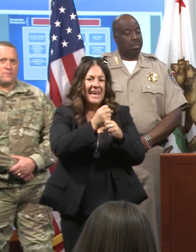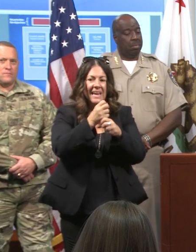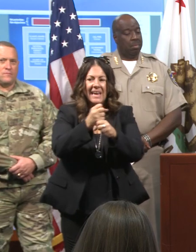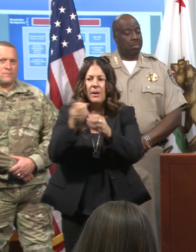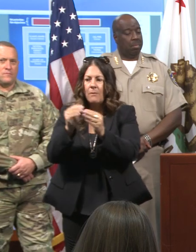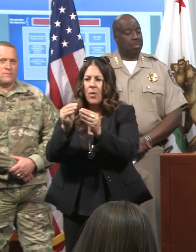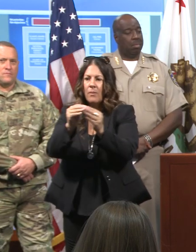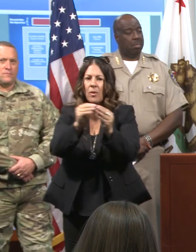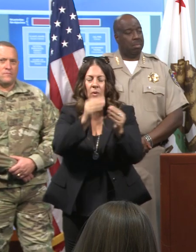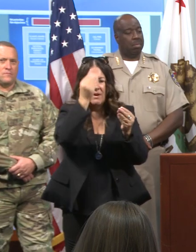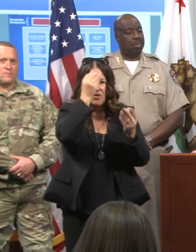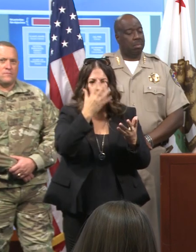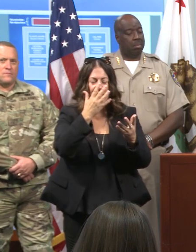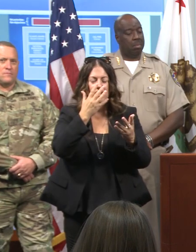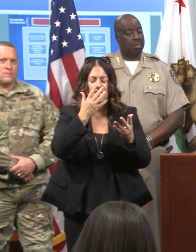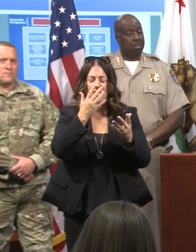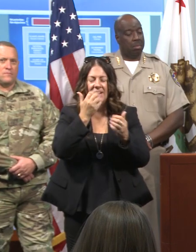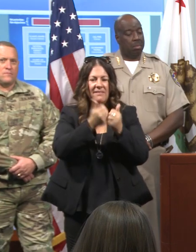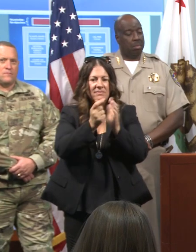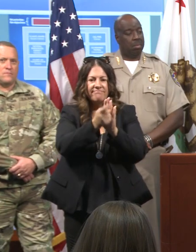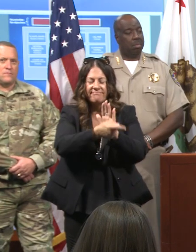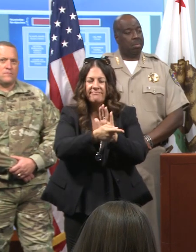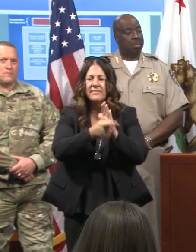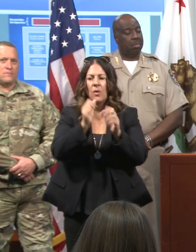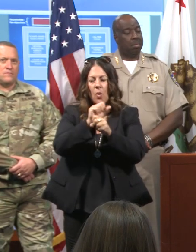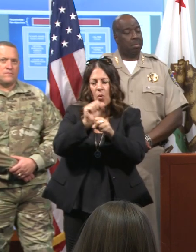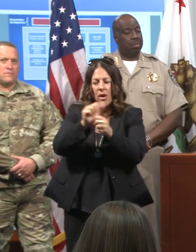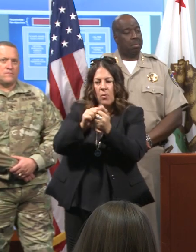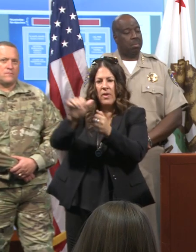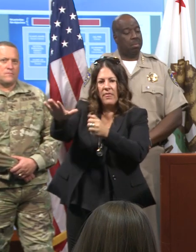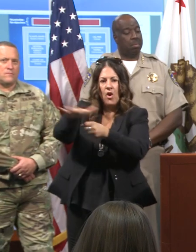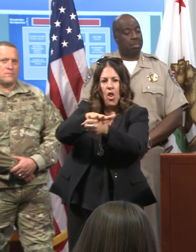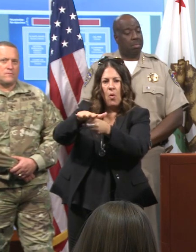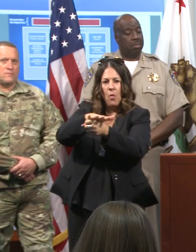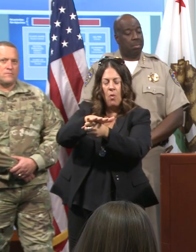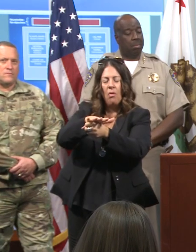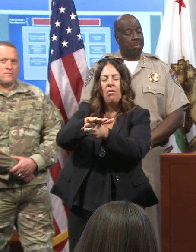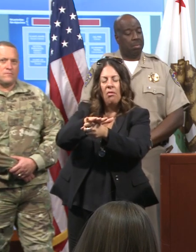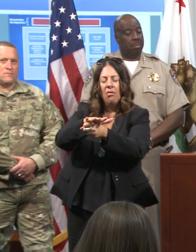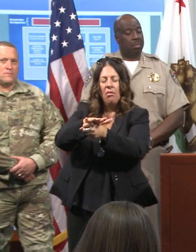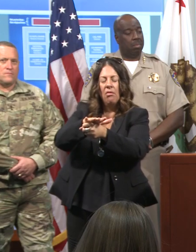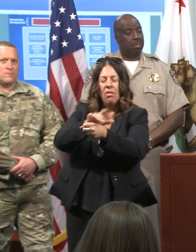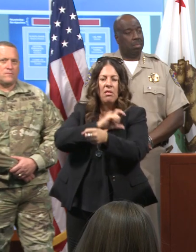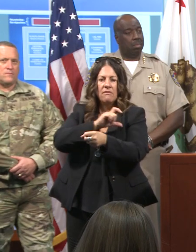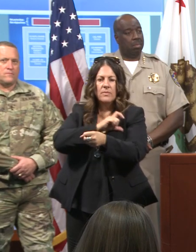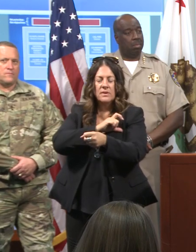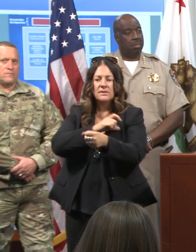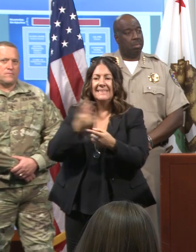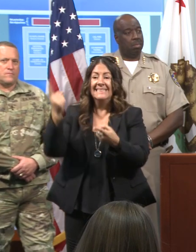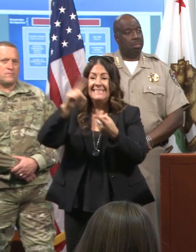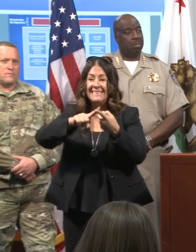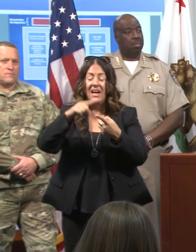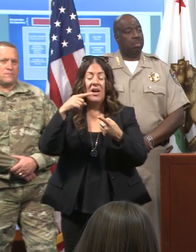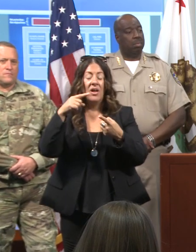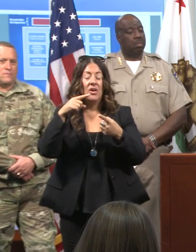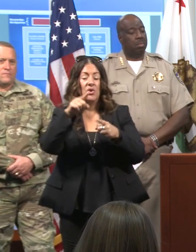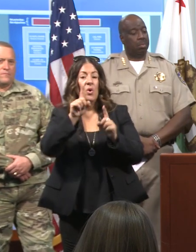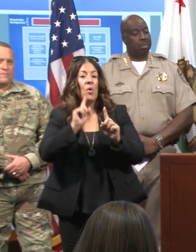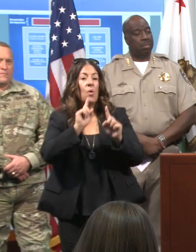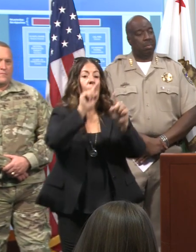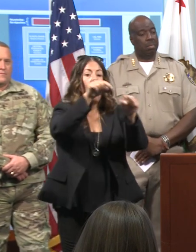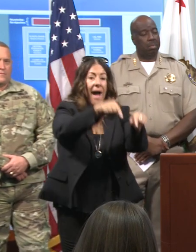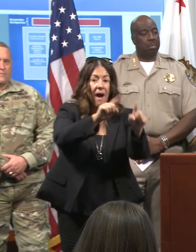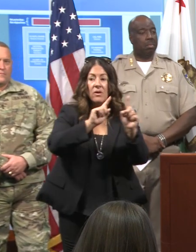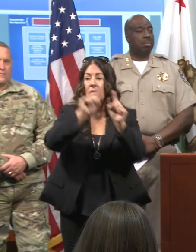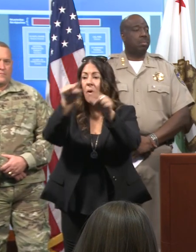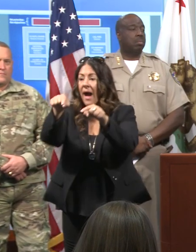looking and working with local law enforcement. It's still very fluid. I think until you get out on the ground, I'm certainly from the